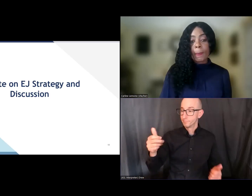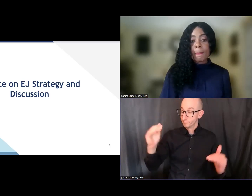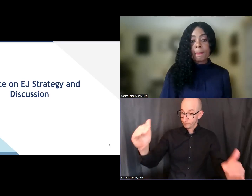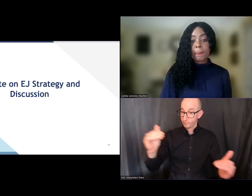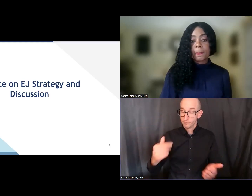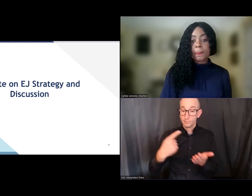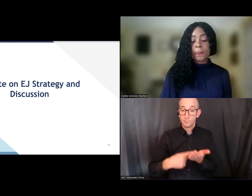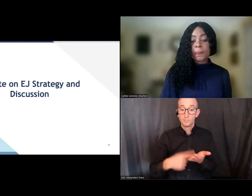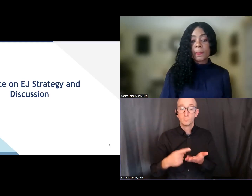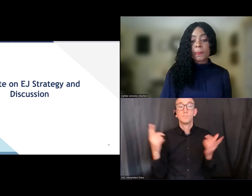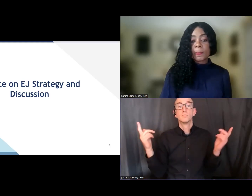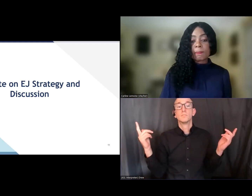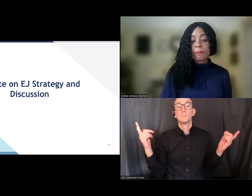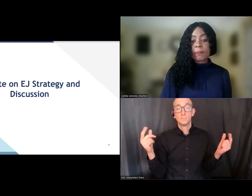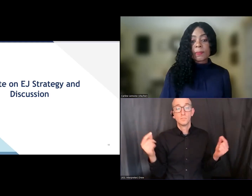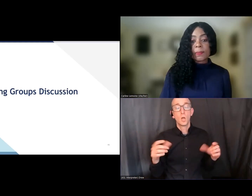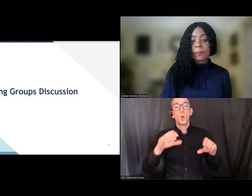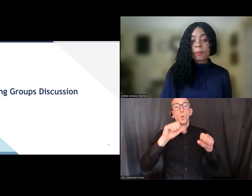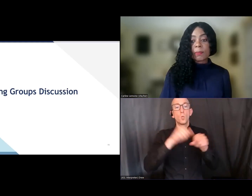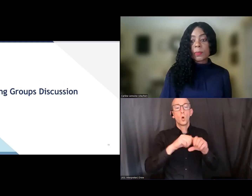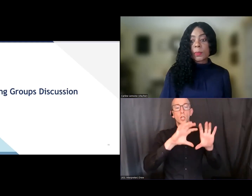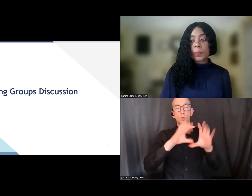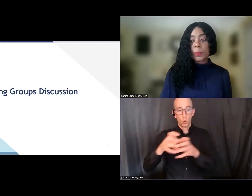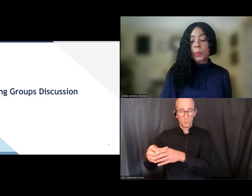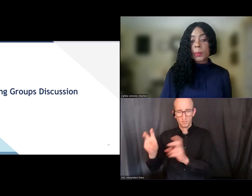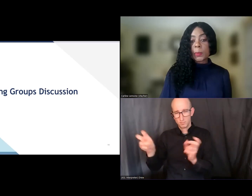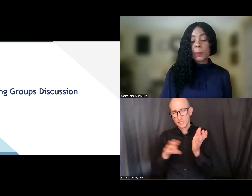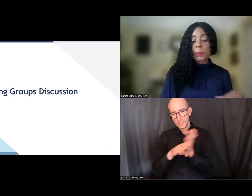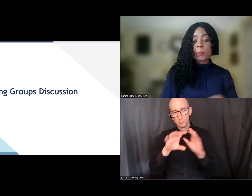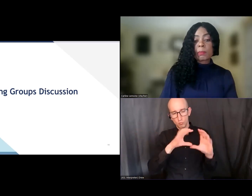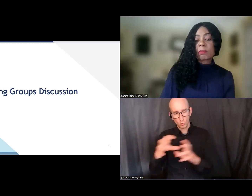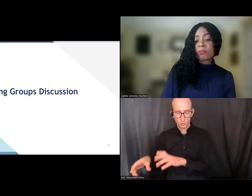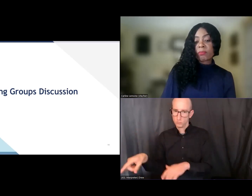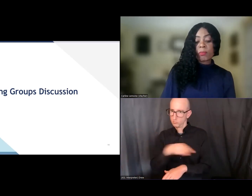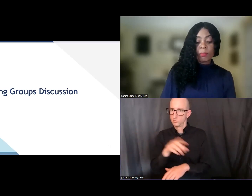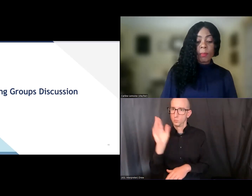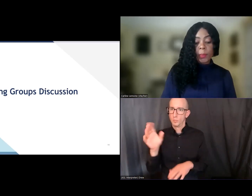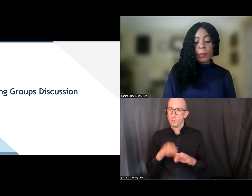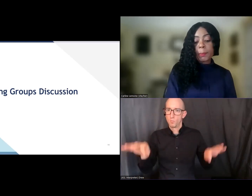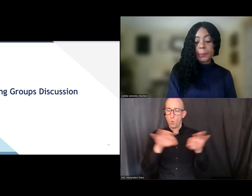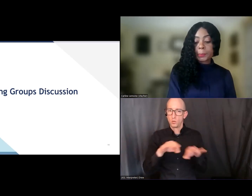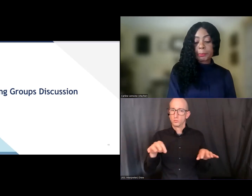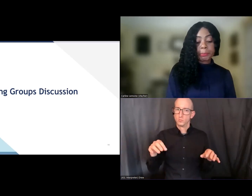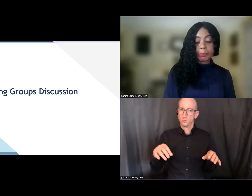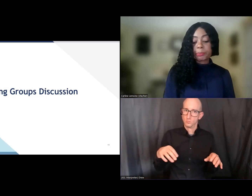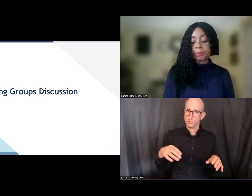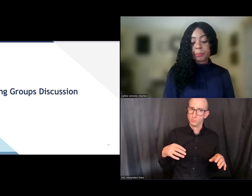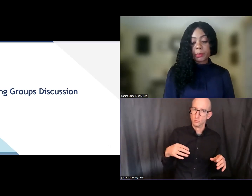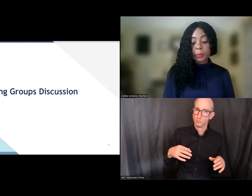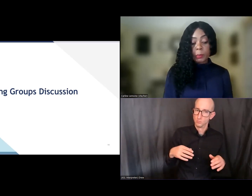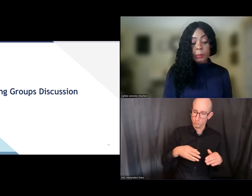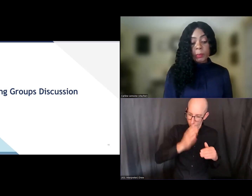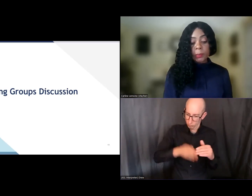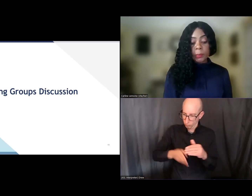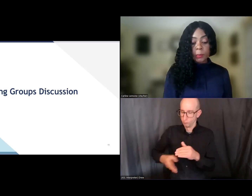working groups, the subgroups that I think will be really important in getting our work done.